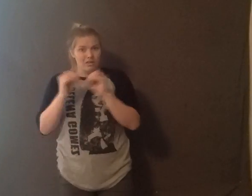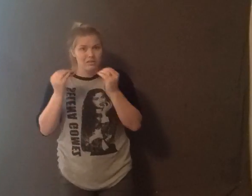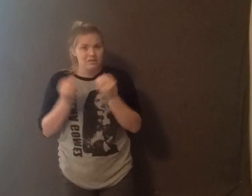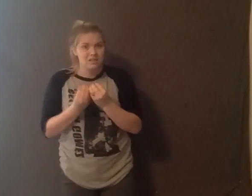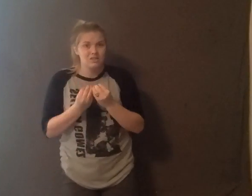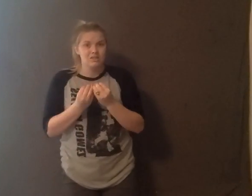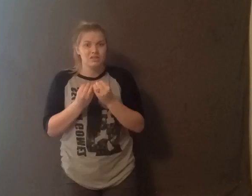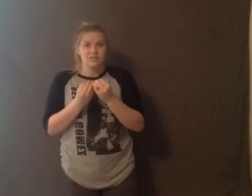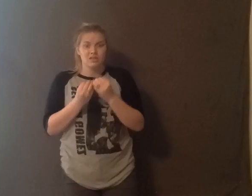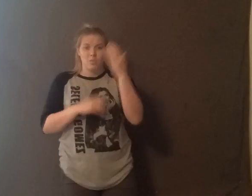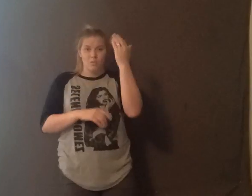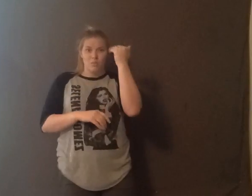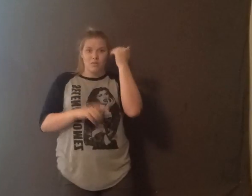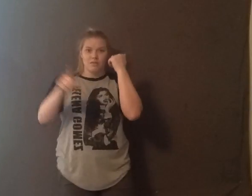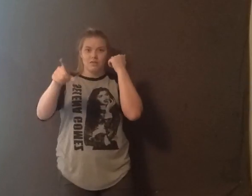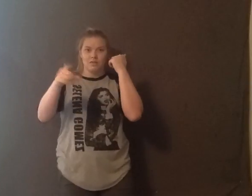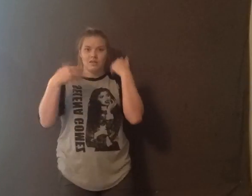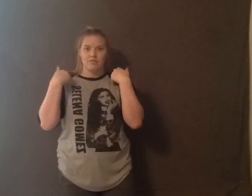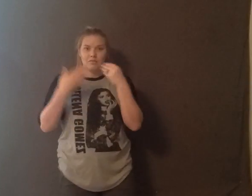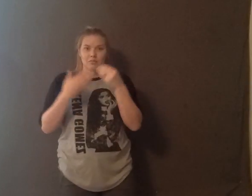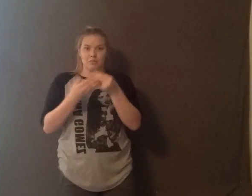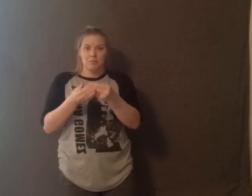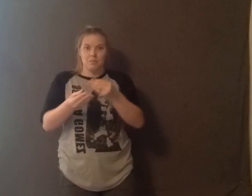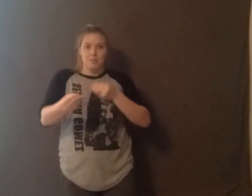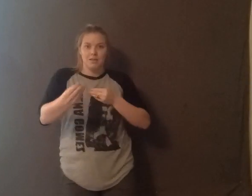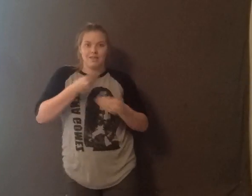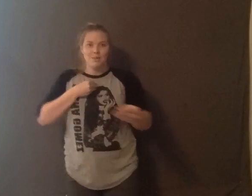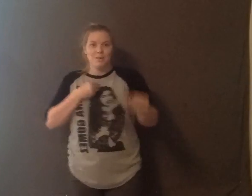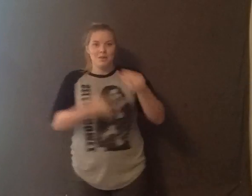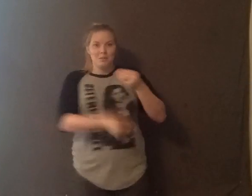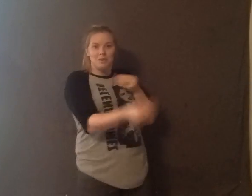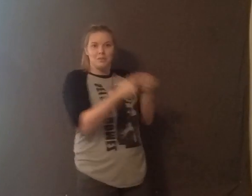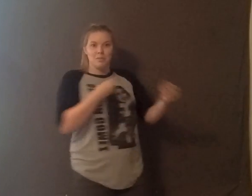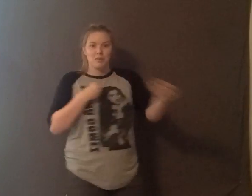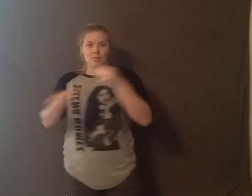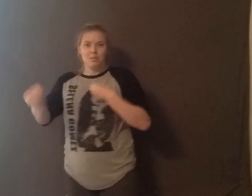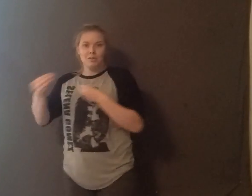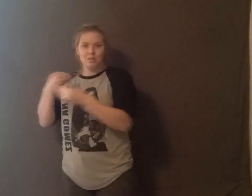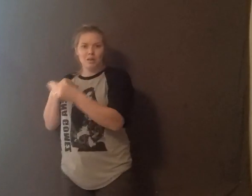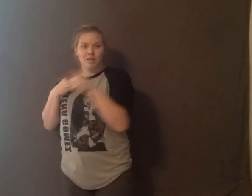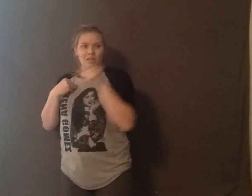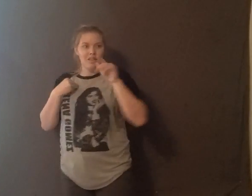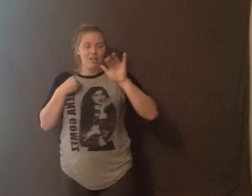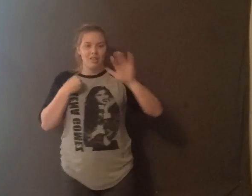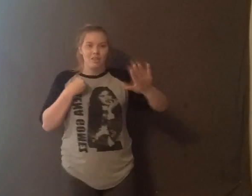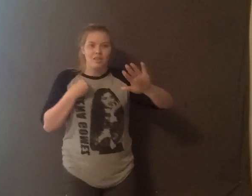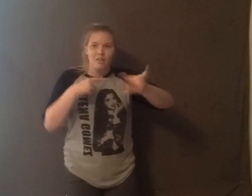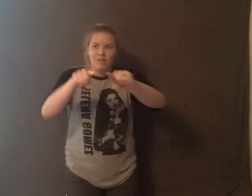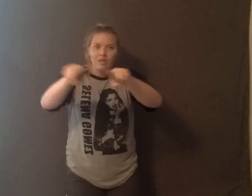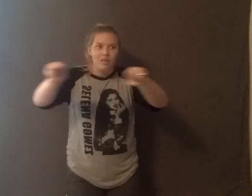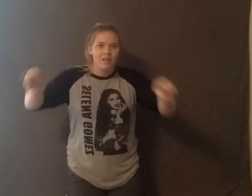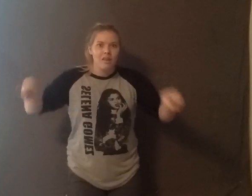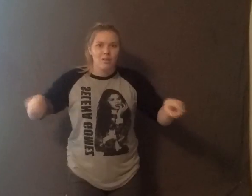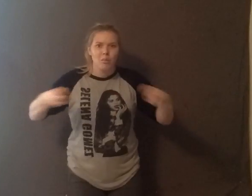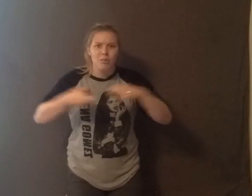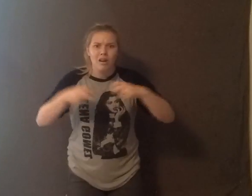Association, because they are taking money from the very industries who are causing the problems that they're supposed to be helping to